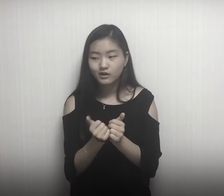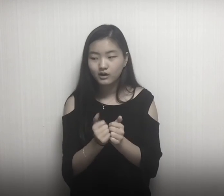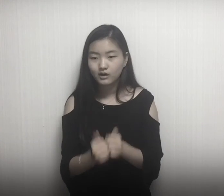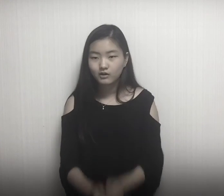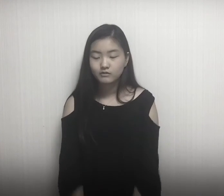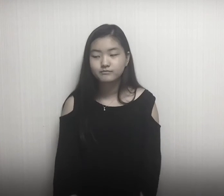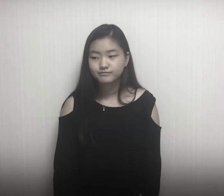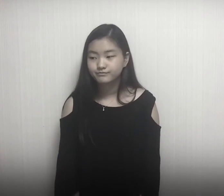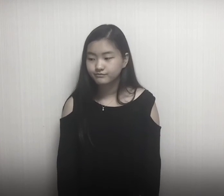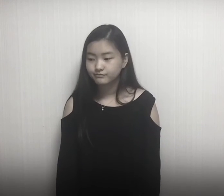how